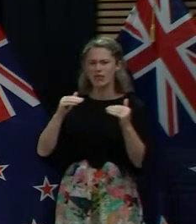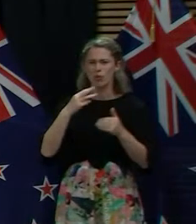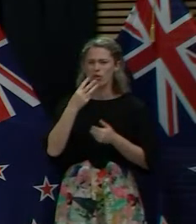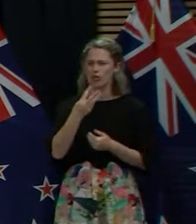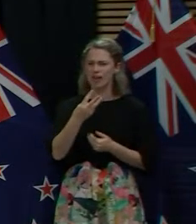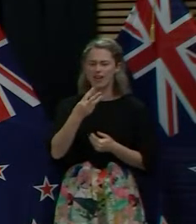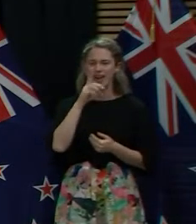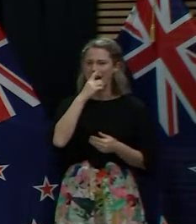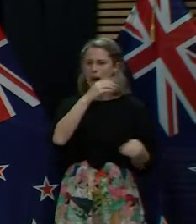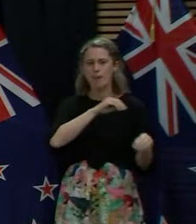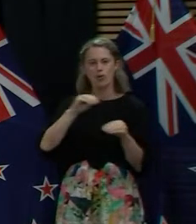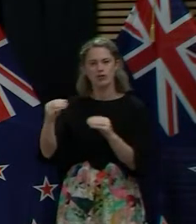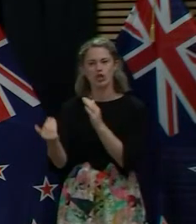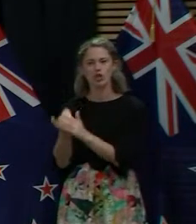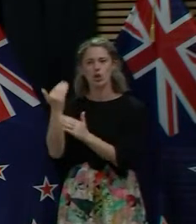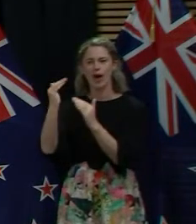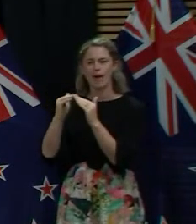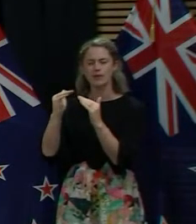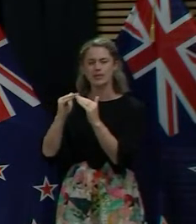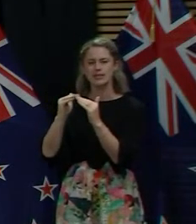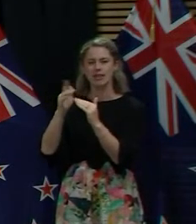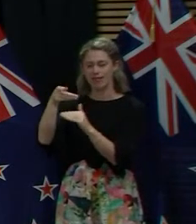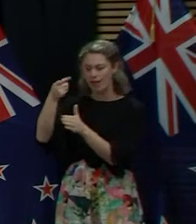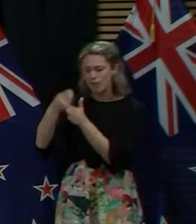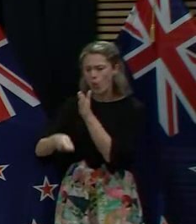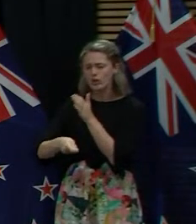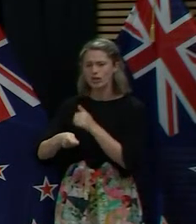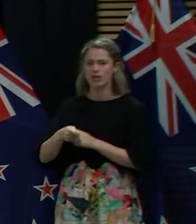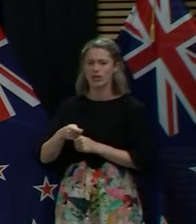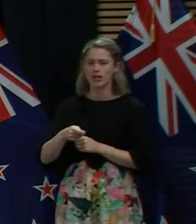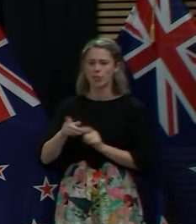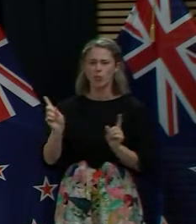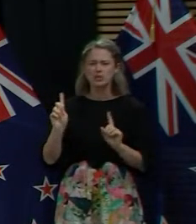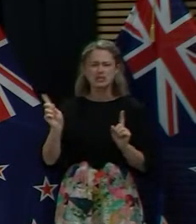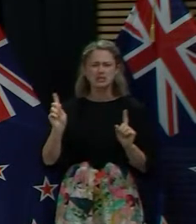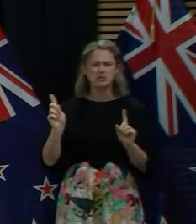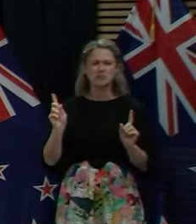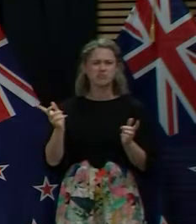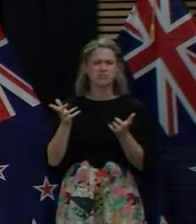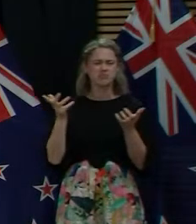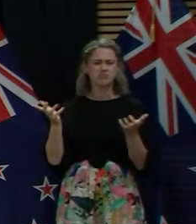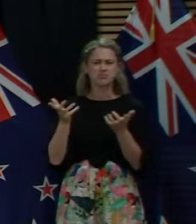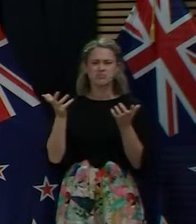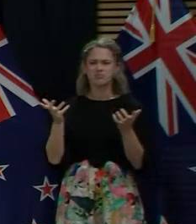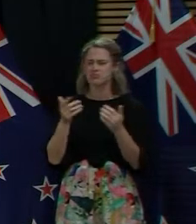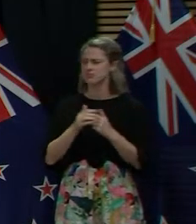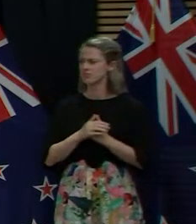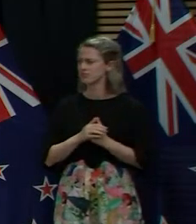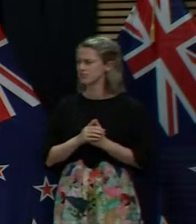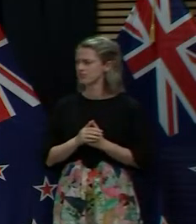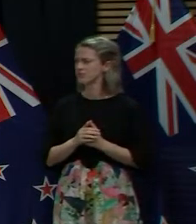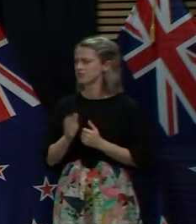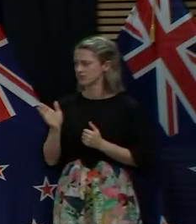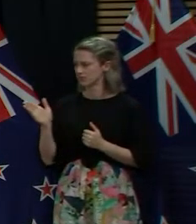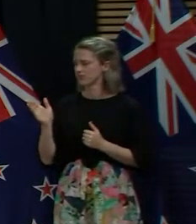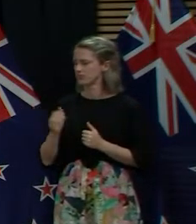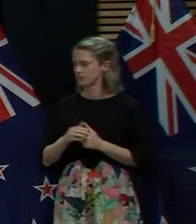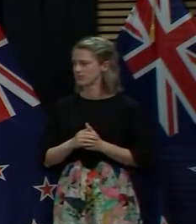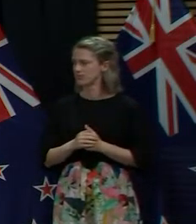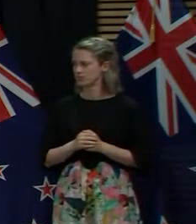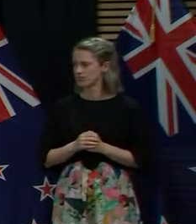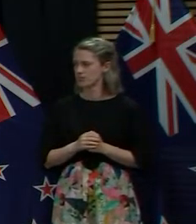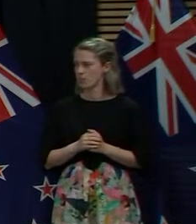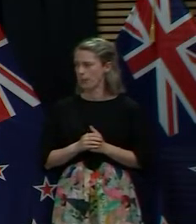changed, so they're not allowed to leave Auckland to move to their new homes. Do you know what the state of play is? It is fair to say that we have